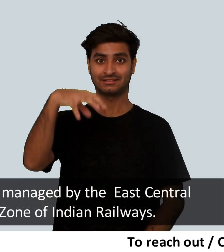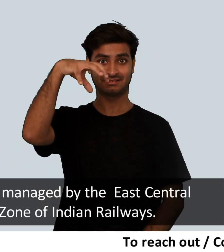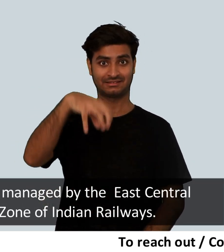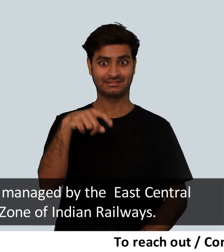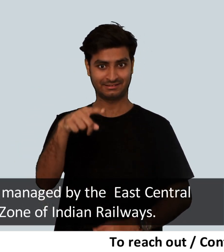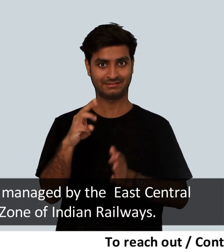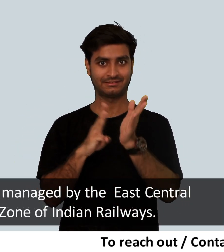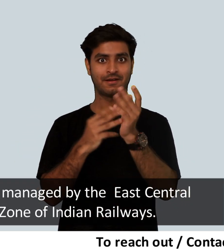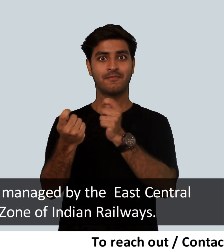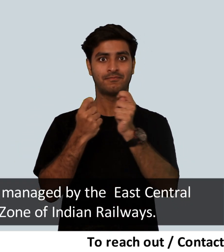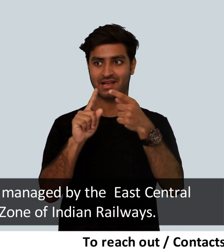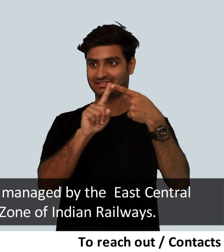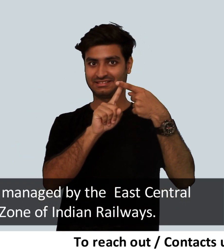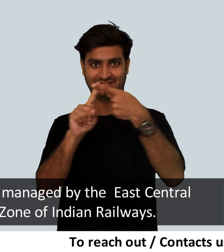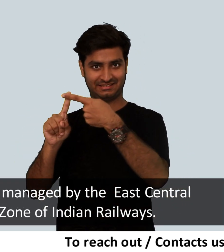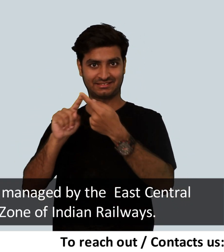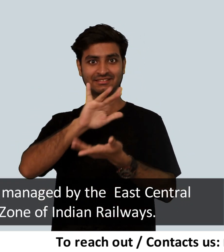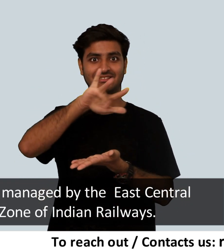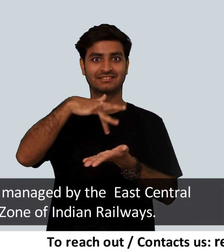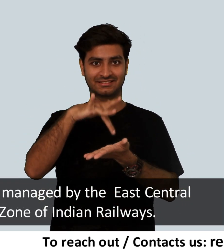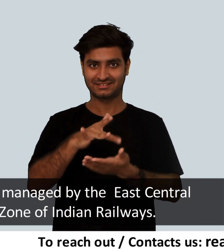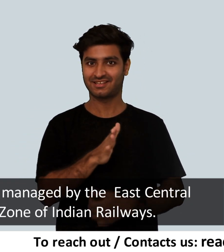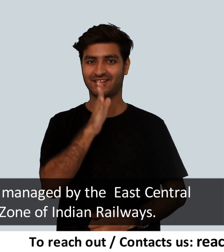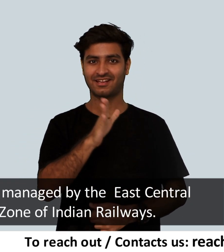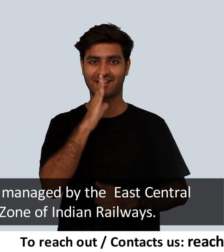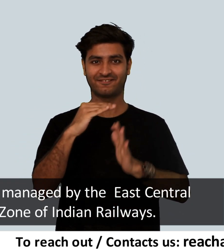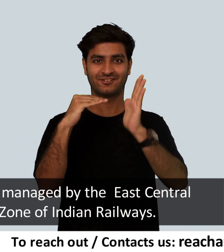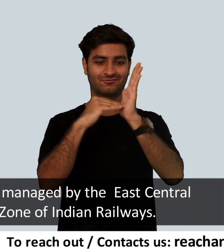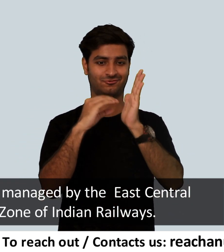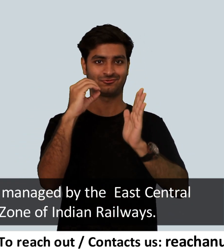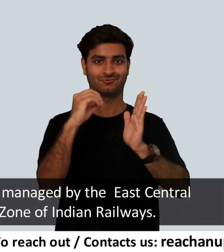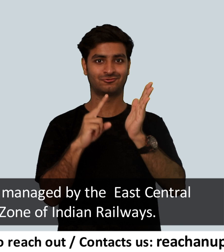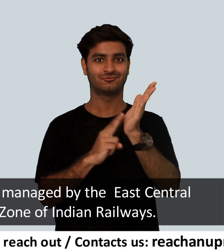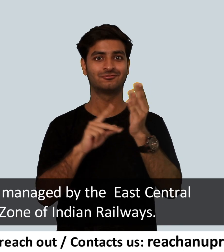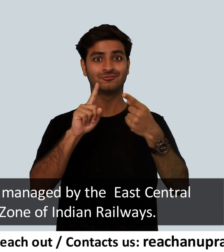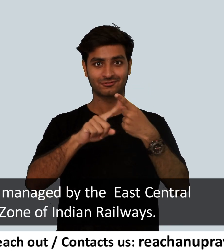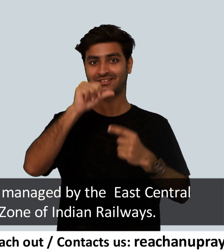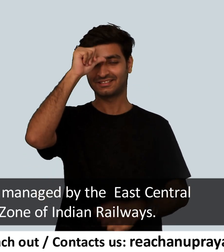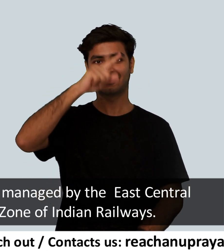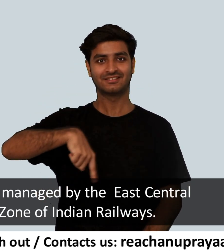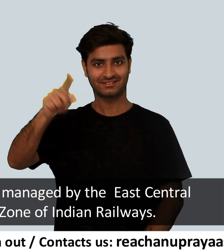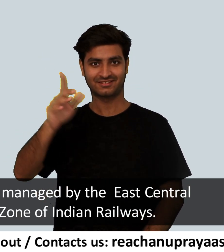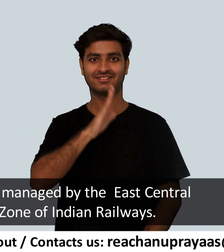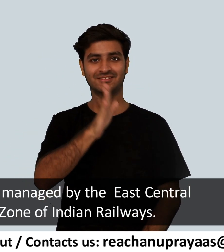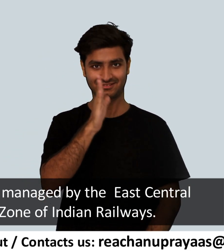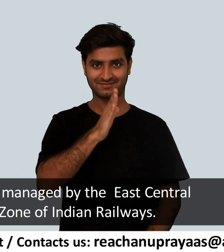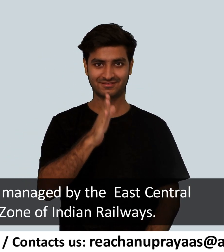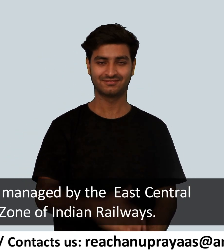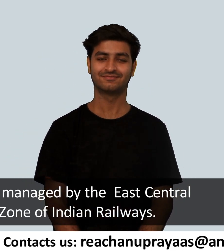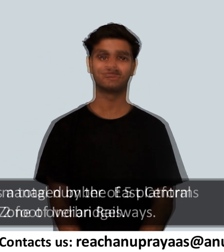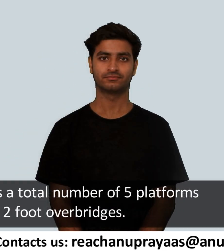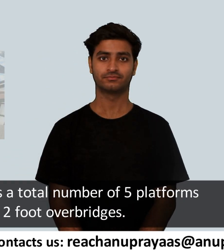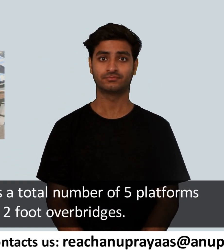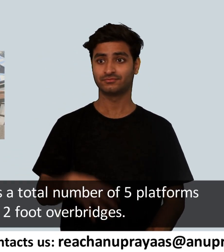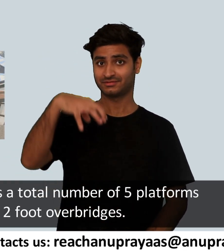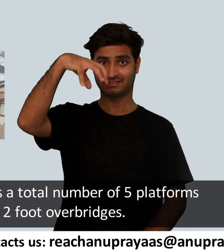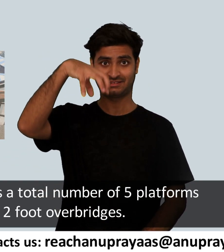This station is managed by the East Central Railway Zone of Indian Railways. The station